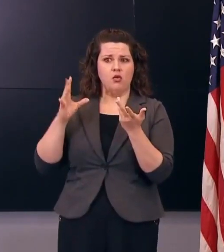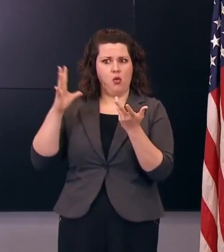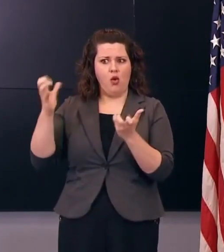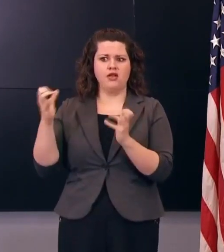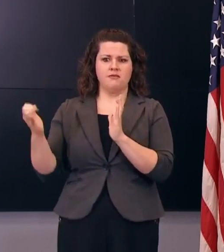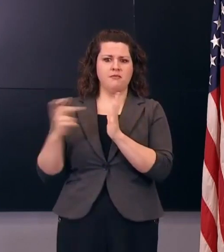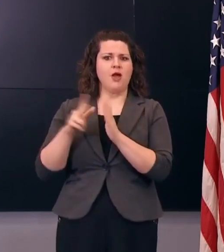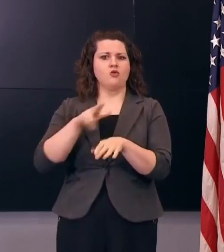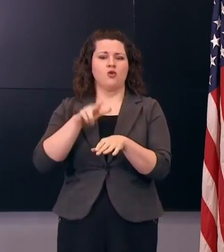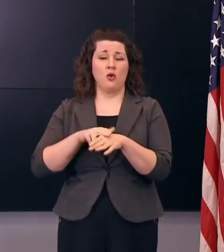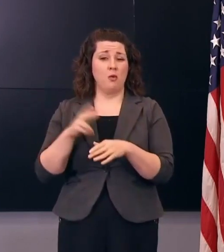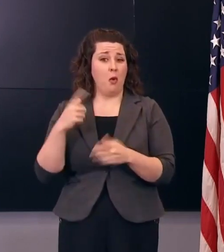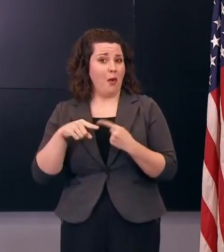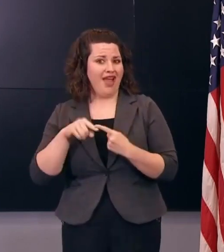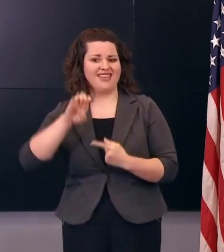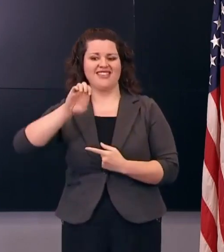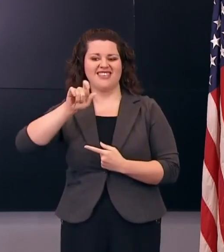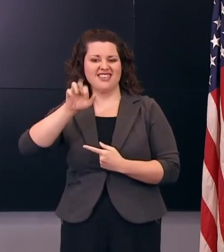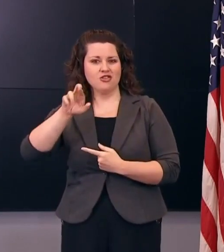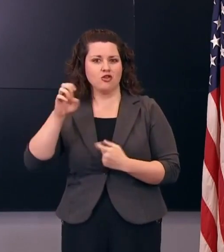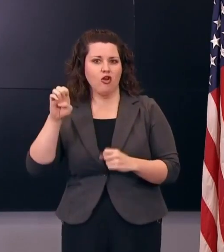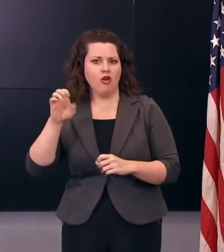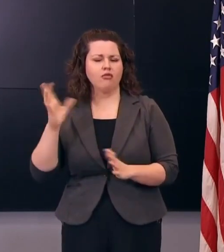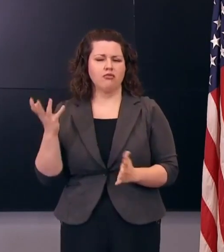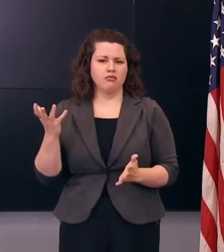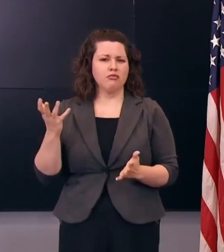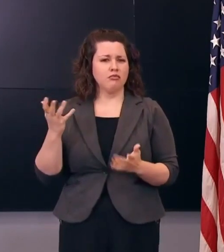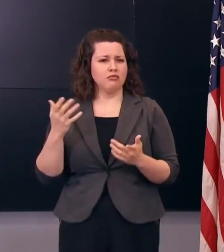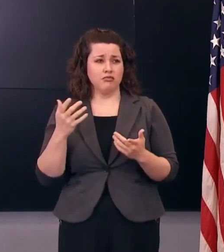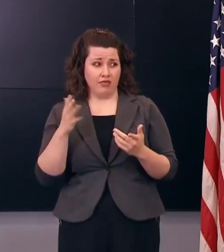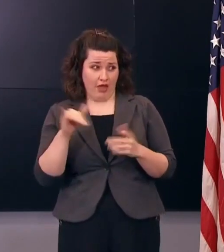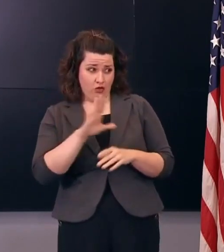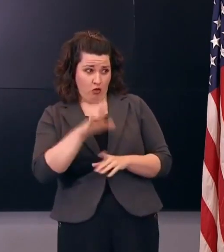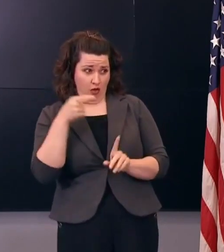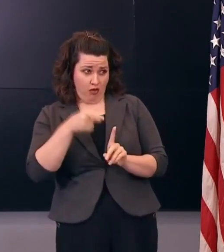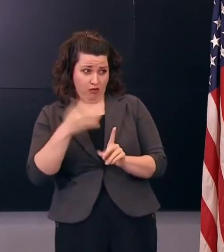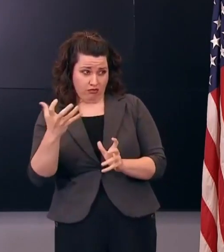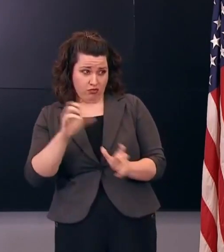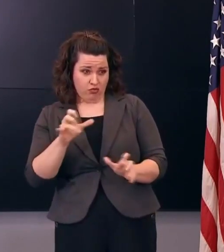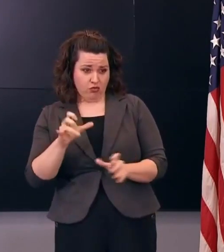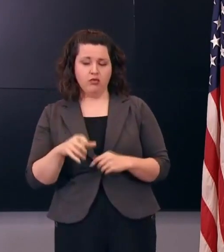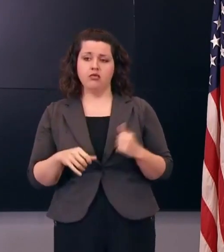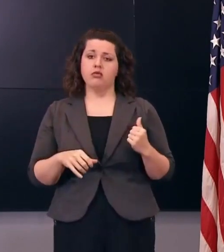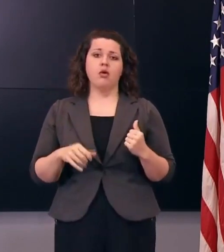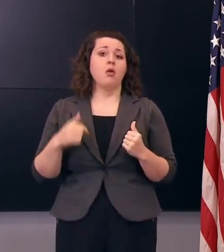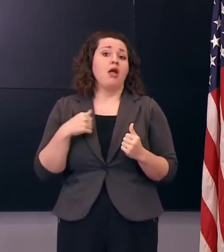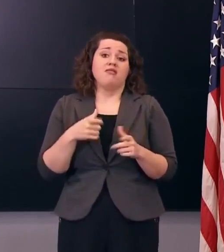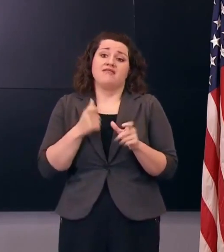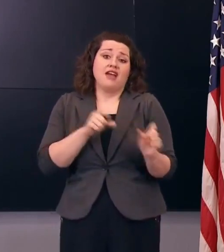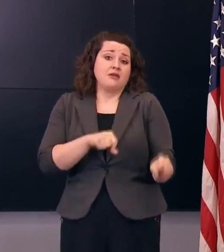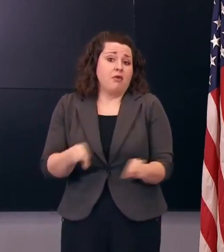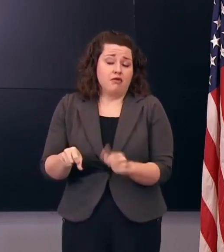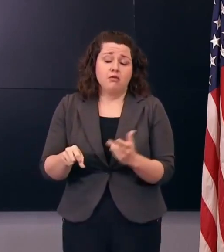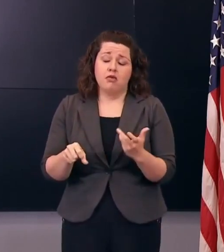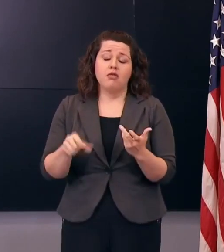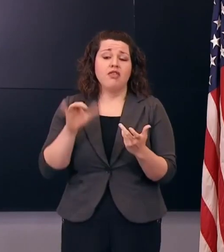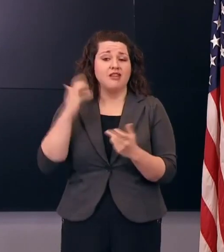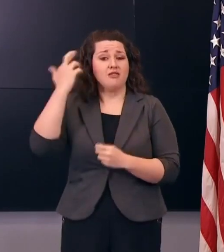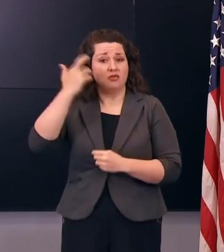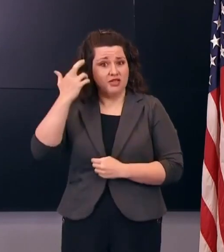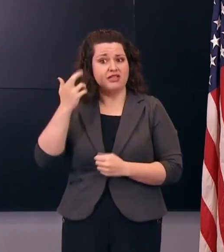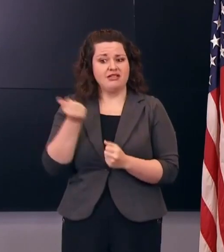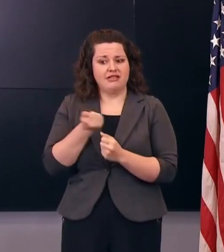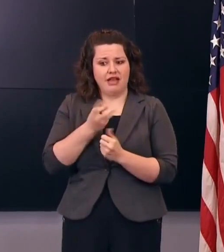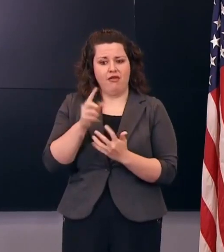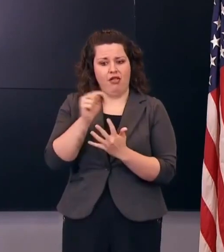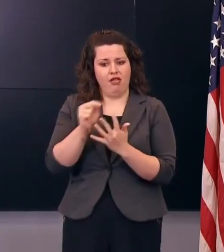Easter. Is that your desire as well? Well, we want to get things back to normal as quickly as we can, and that's why we've taken the various